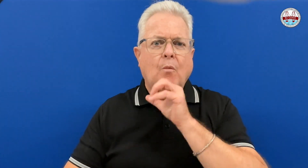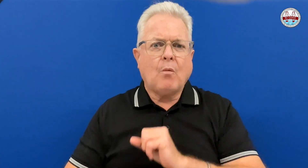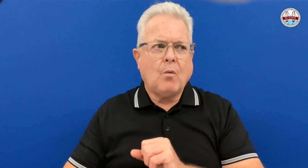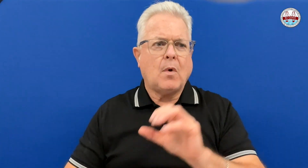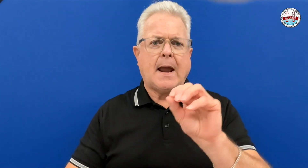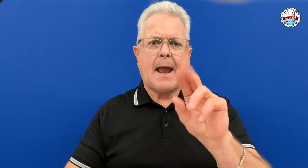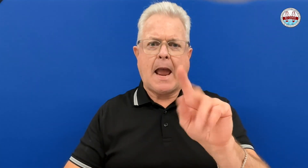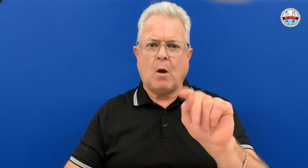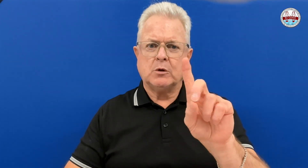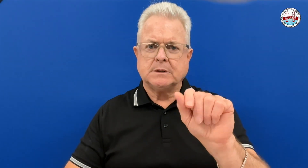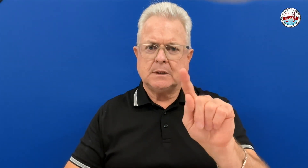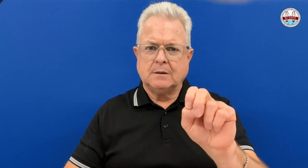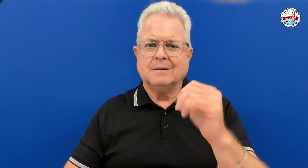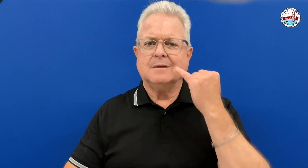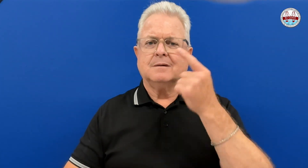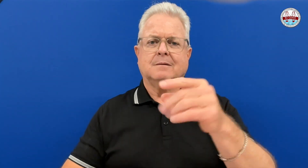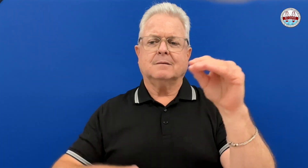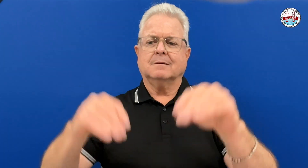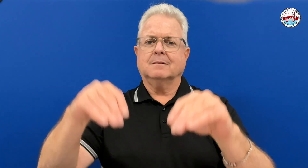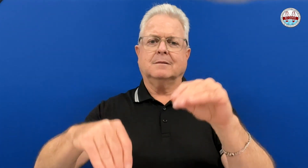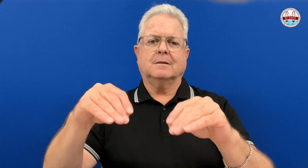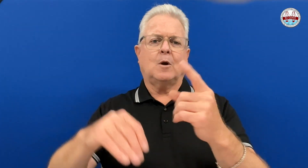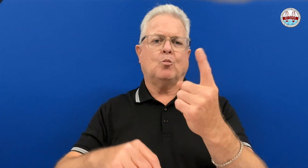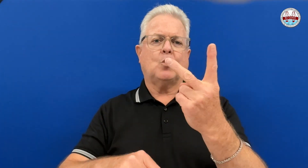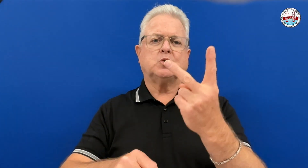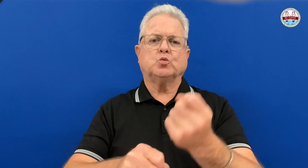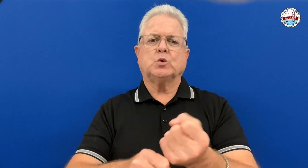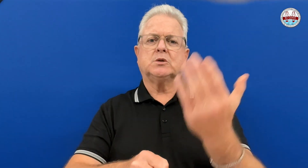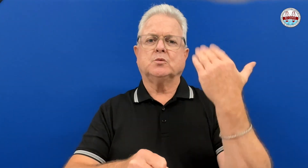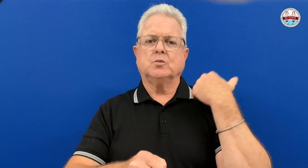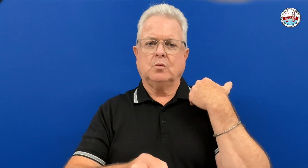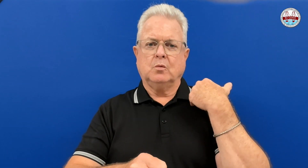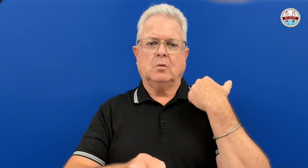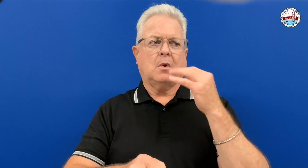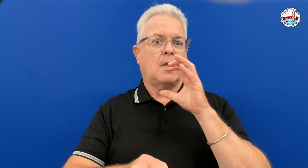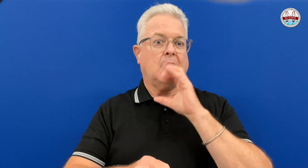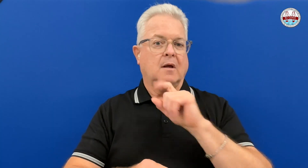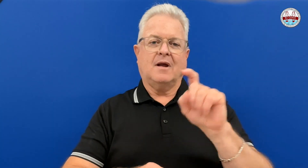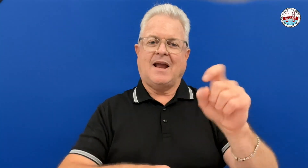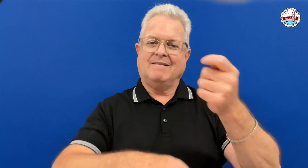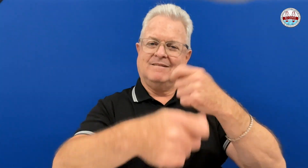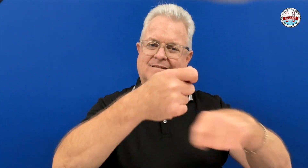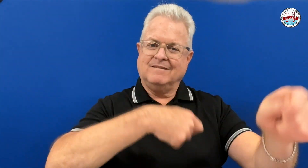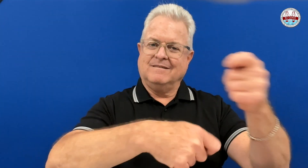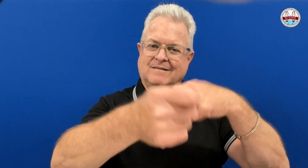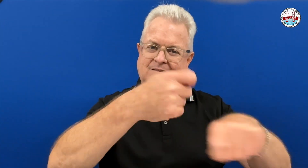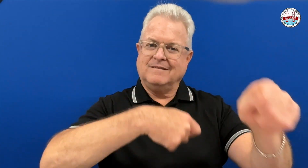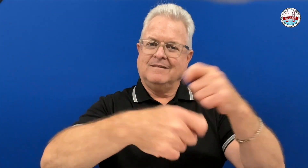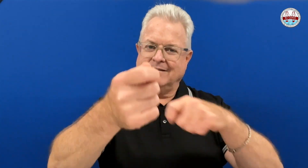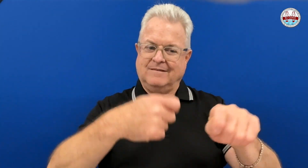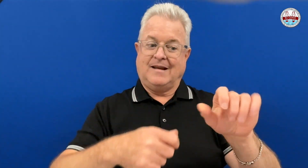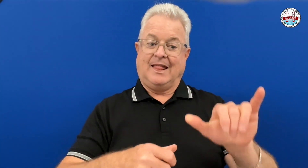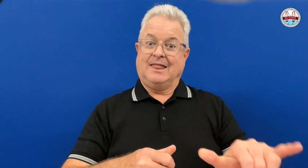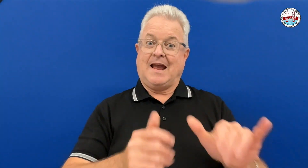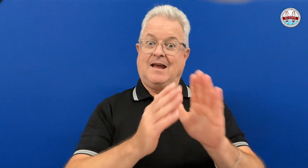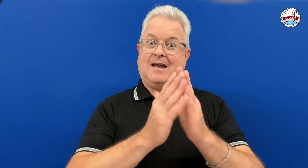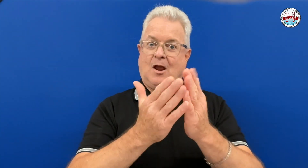It's not just for food, food gets outdated. So if you packed something a couple of years ago, you're going to need to update it with